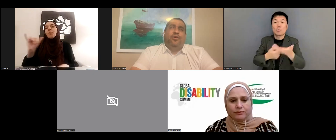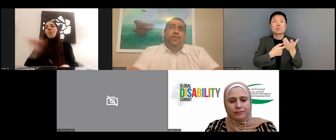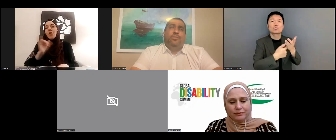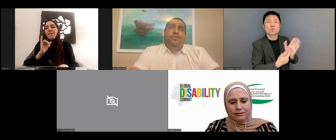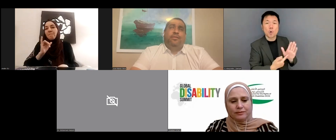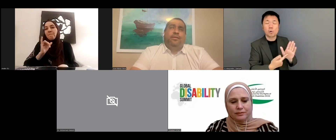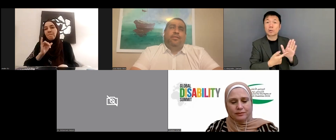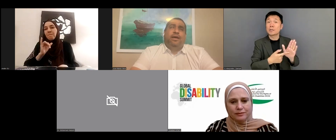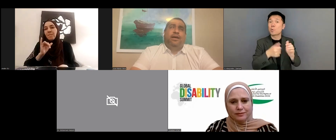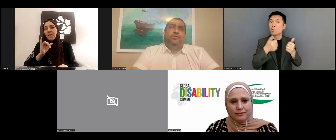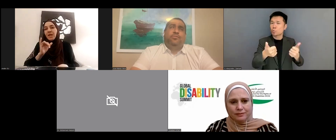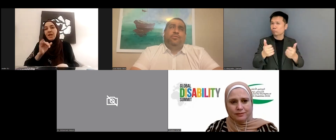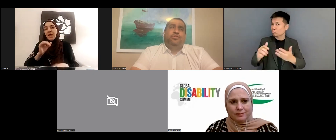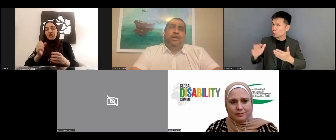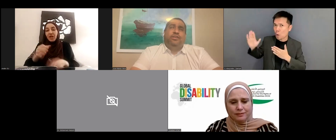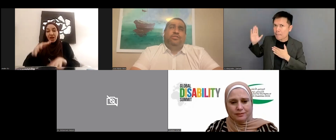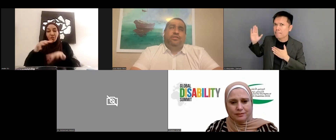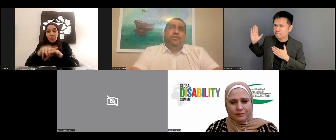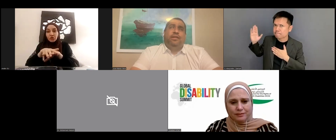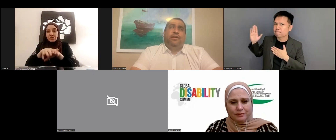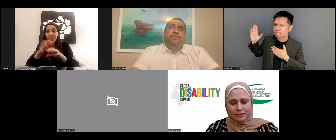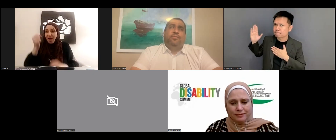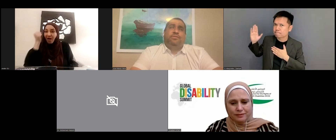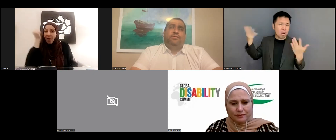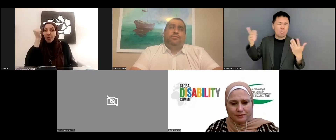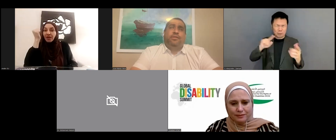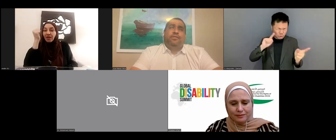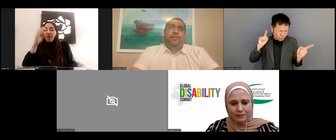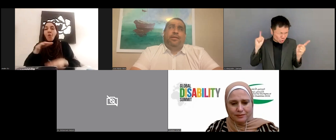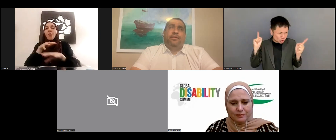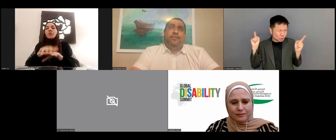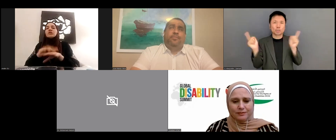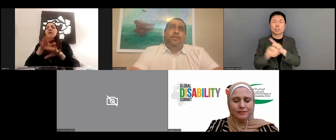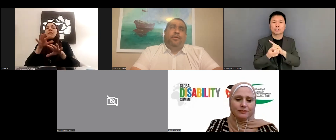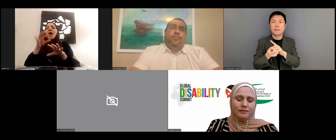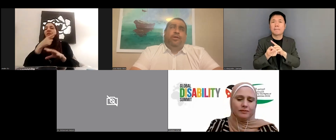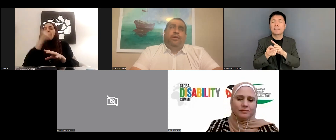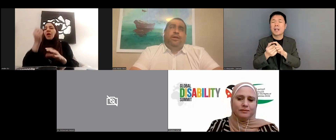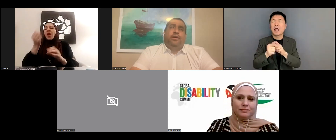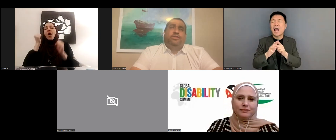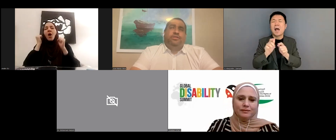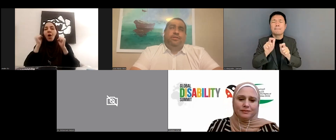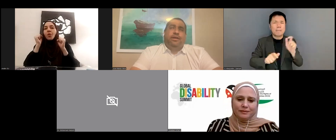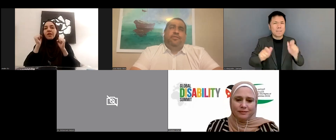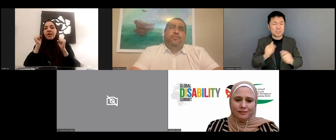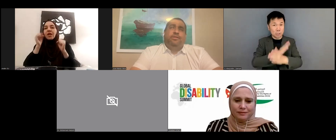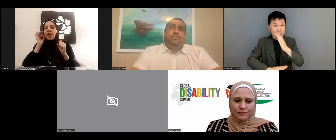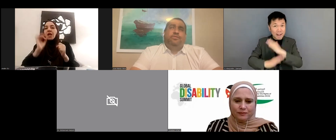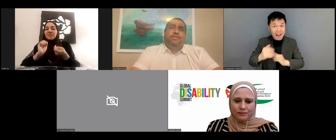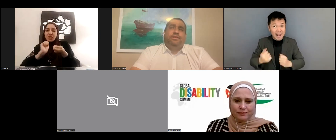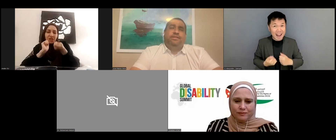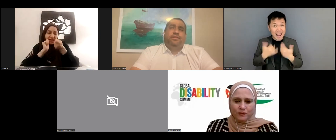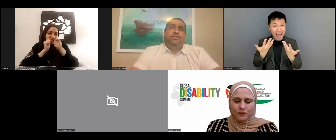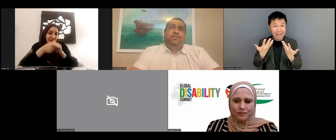of commitments that actually will change the life of persons with disabilities. We encourage everyone